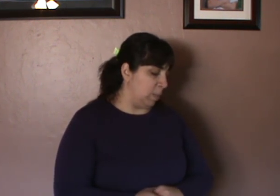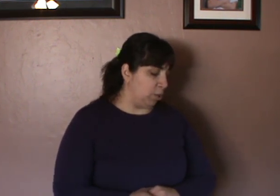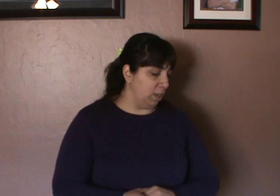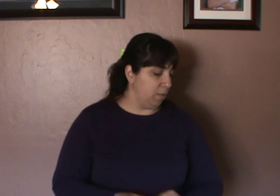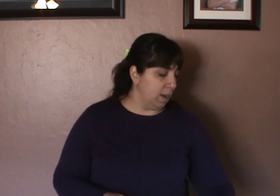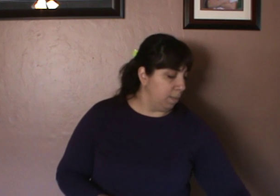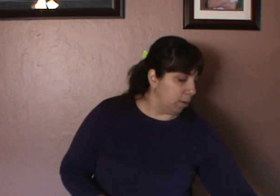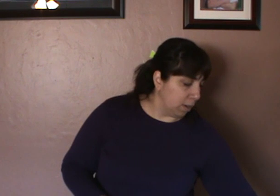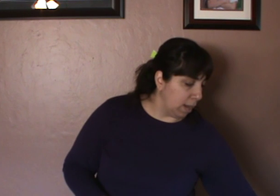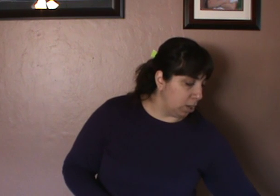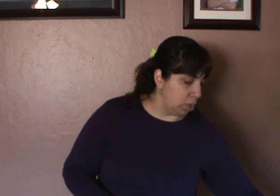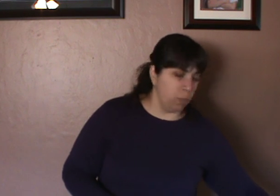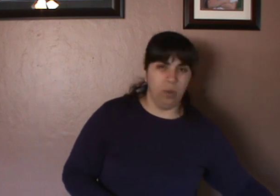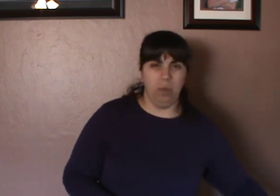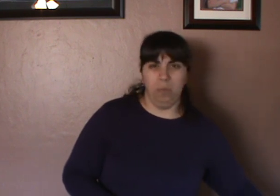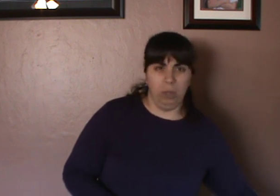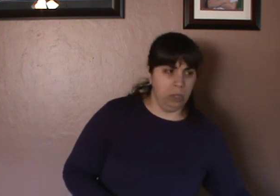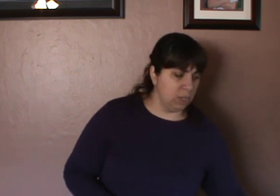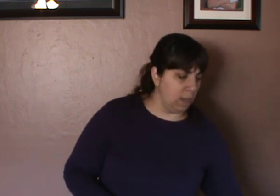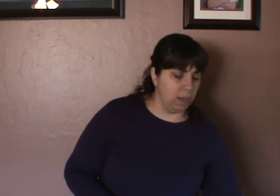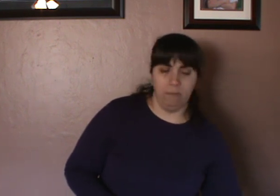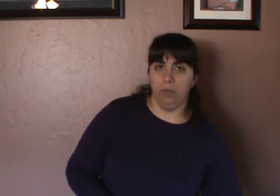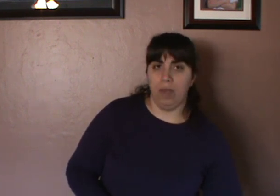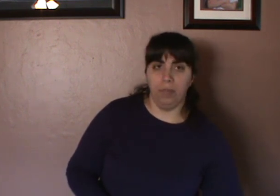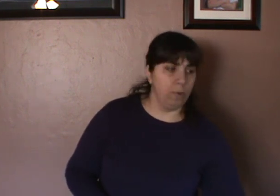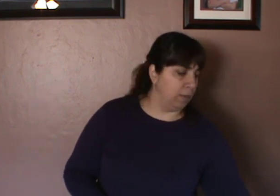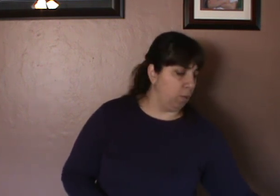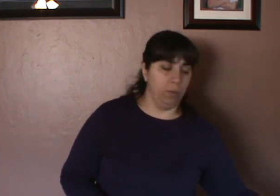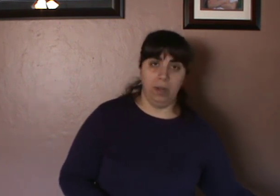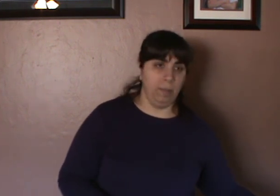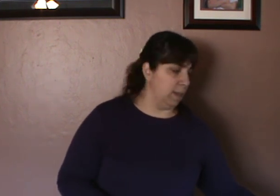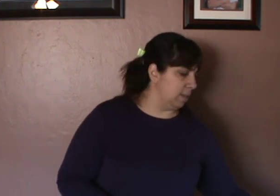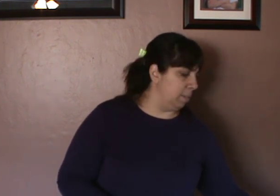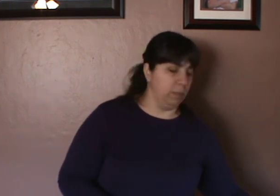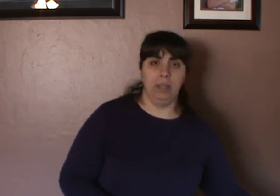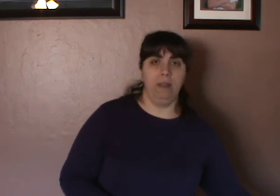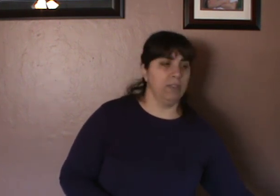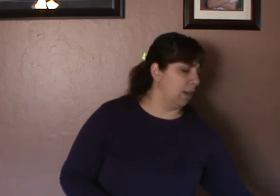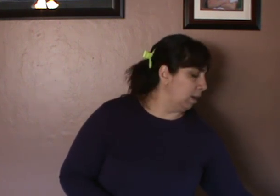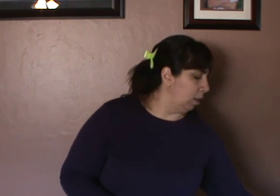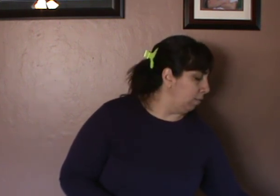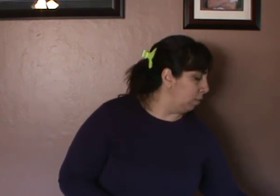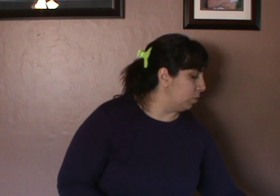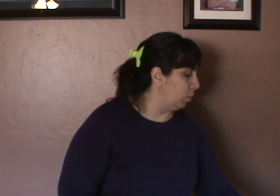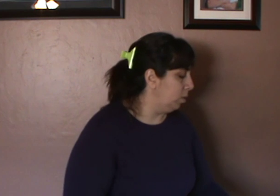Especially great communicators, so we'll just kind of do that throughout the whole thing to make it simple instead of signing all of those words.